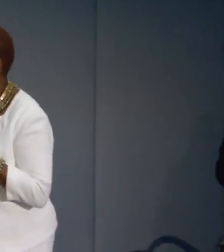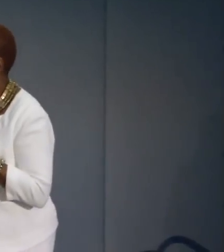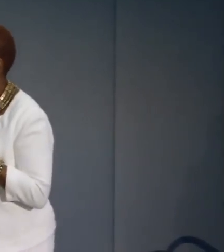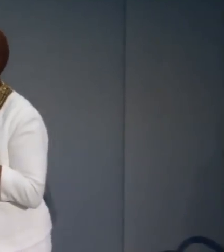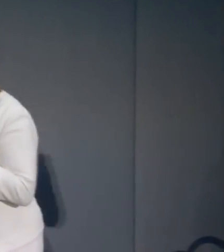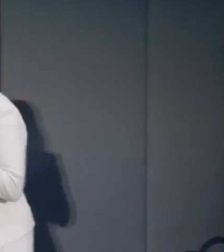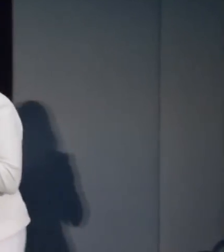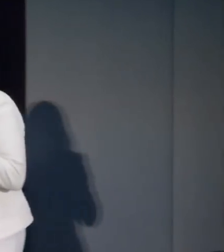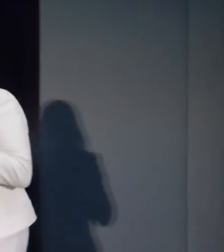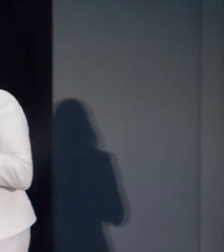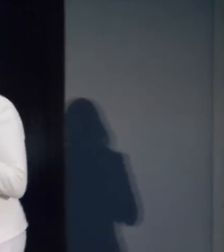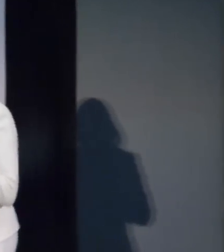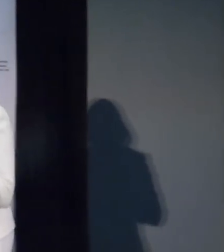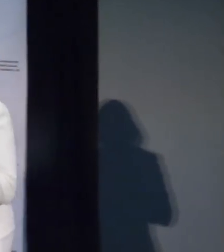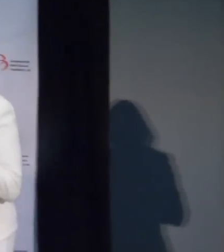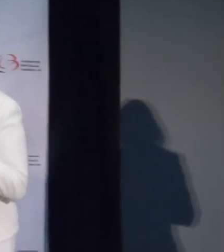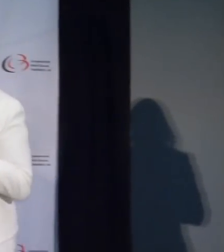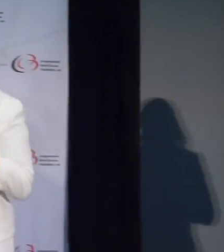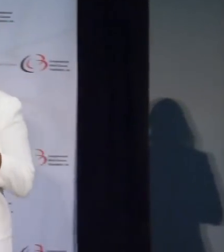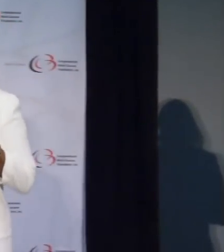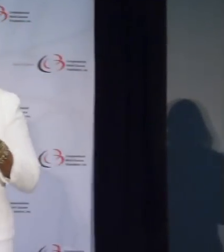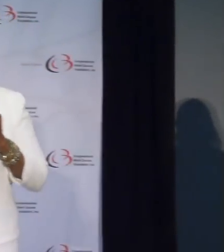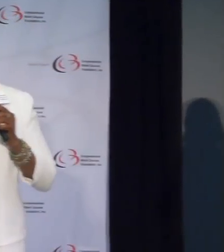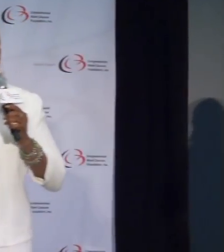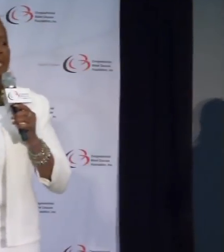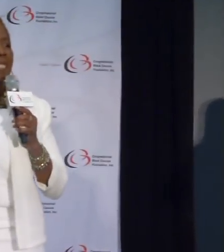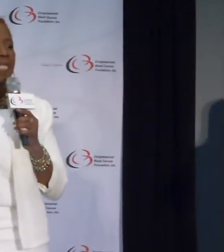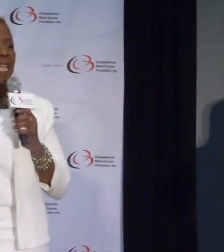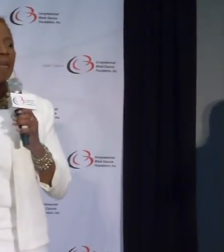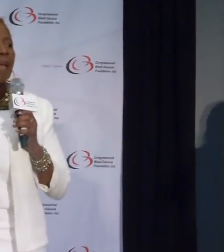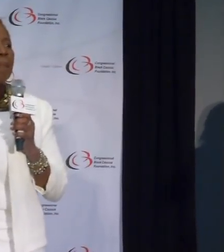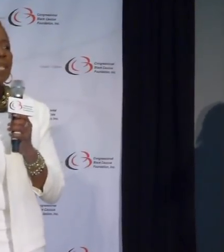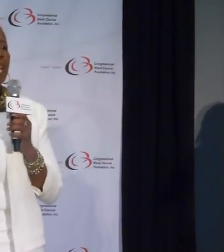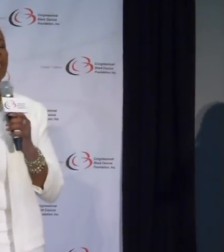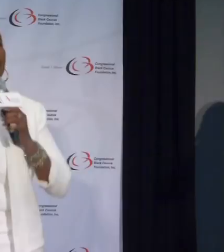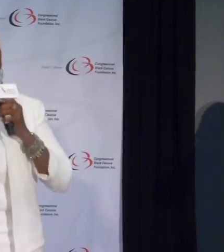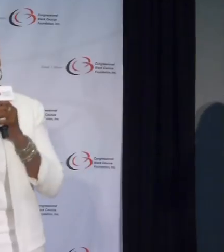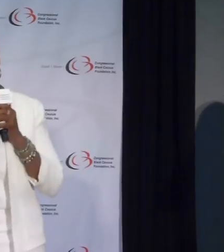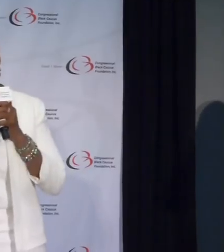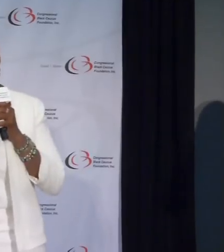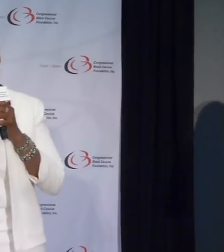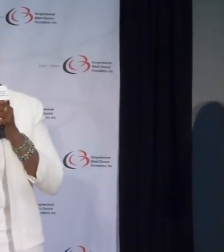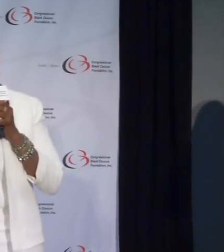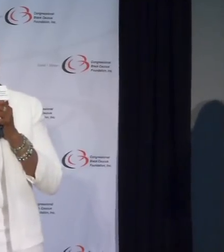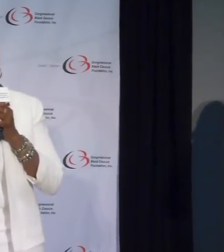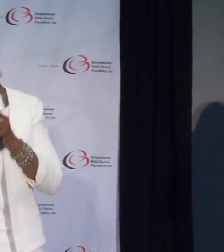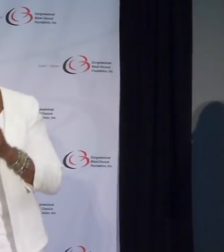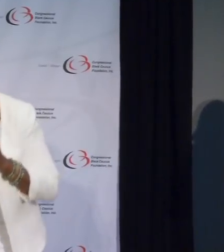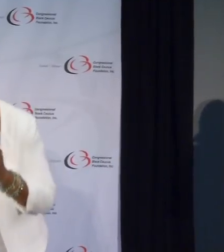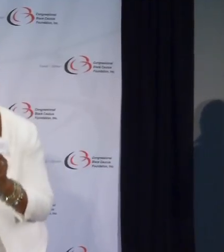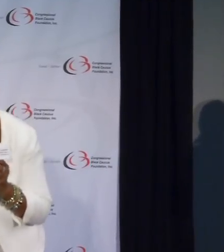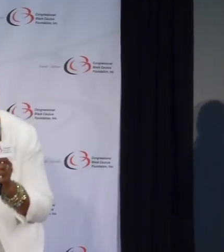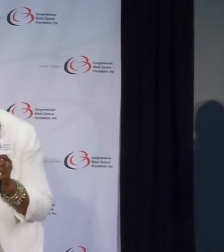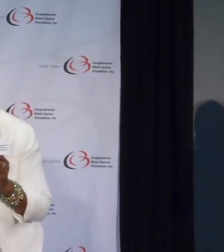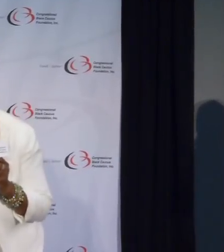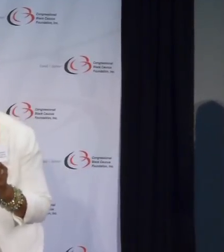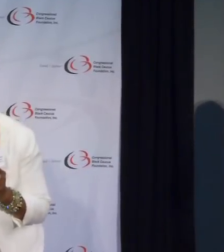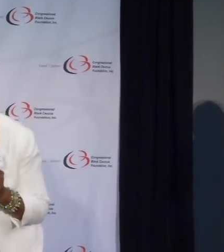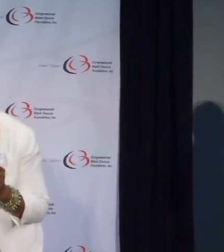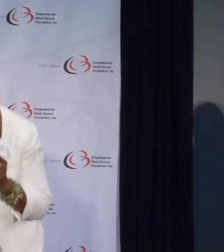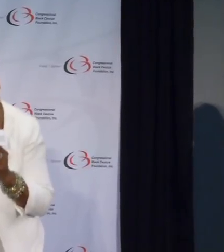So I had to forgive. But I gave myself a moment of madness and stayed in my pissosity for about 6 months.